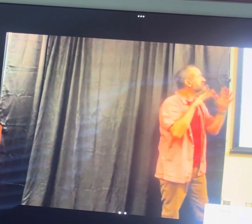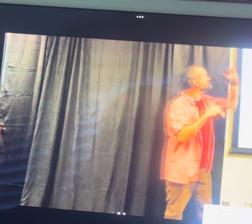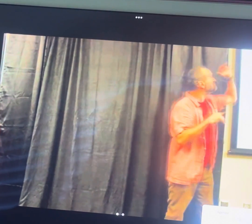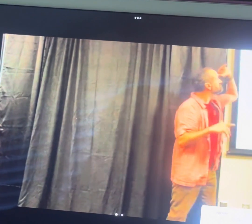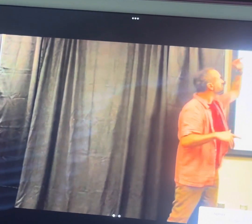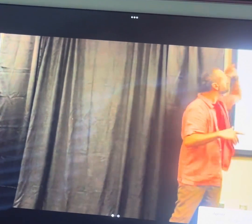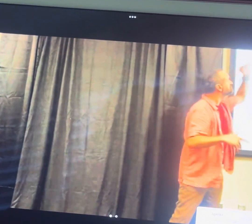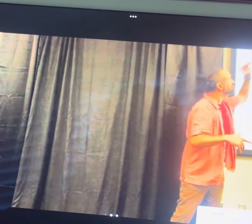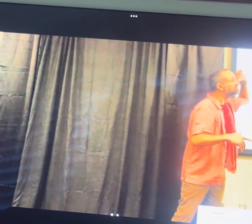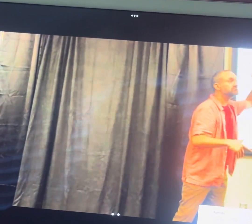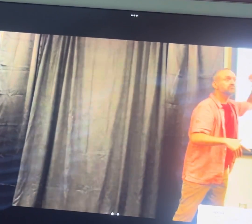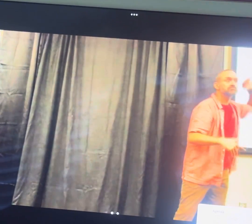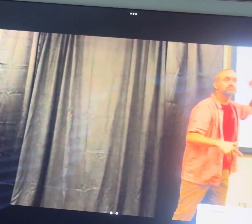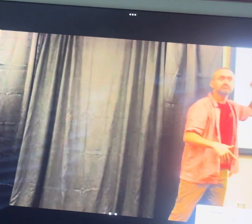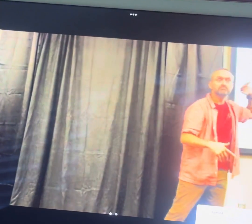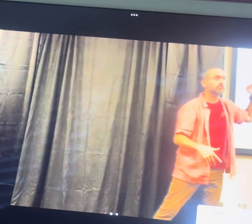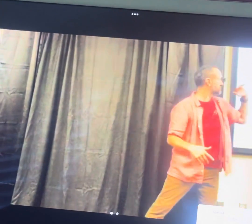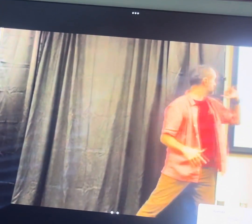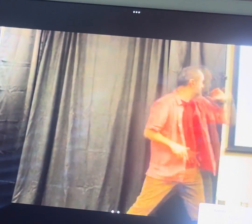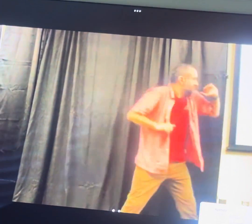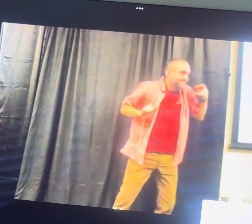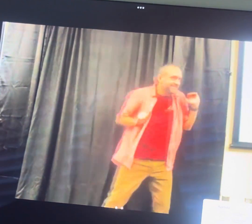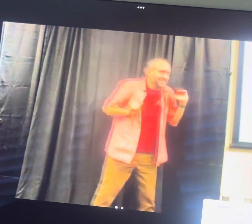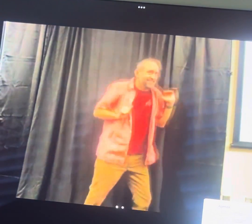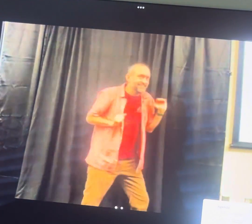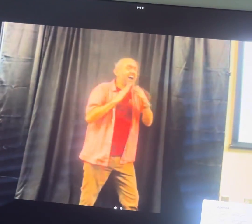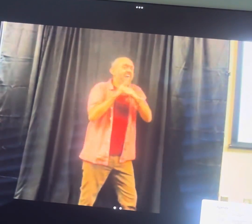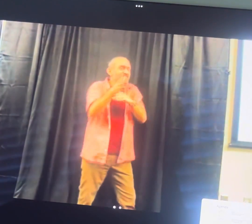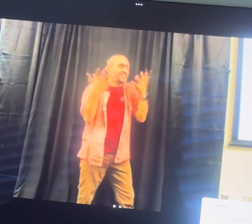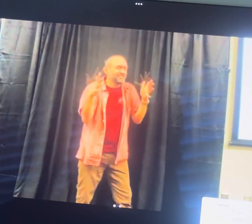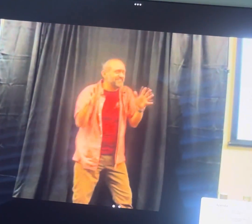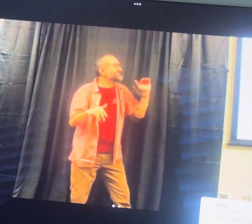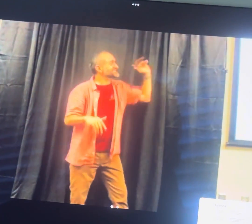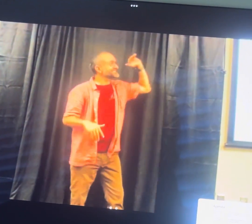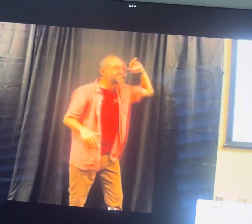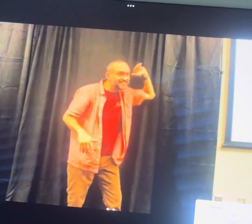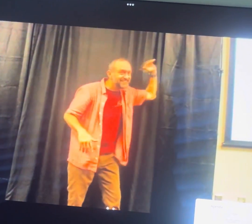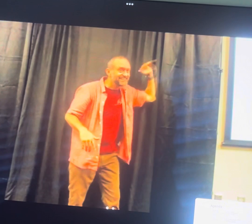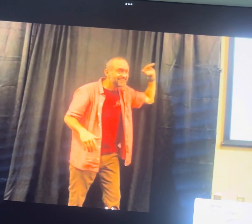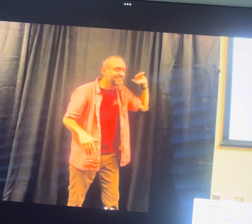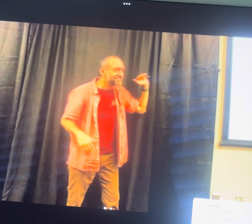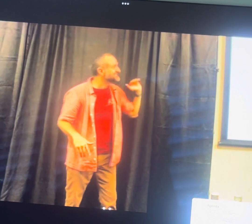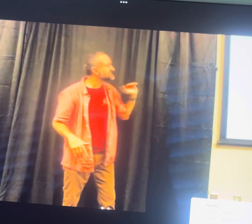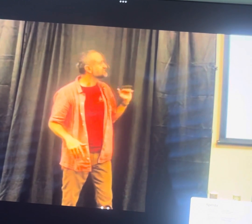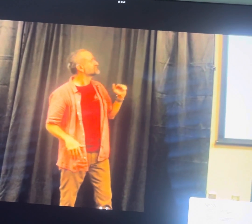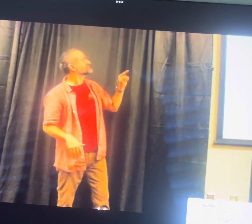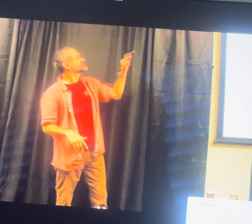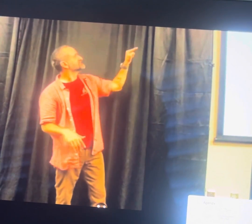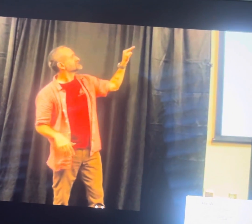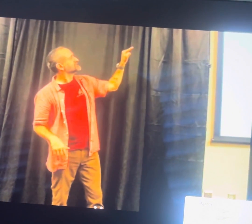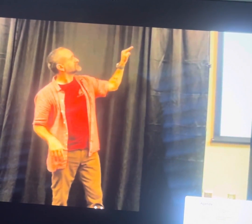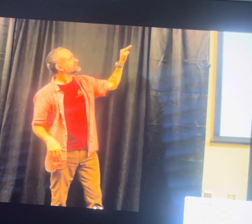we'll do building exercises. So then after we'll finish with all those